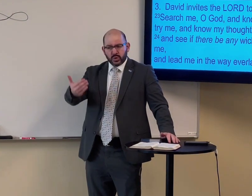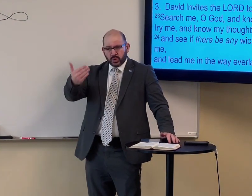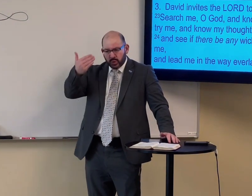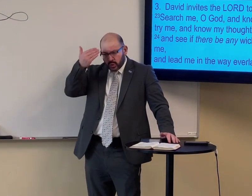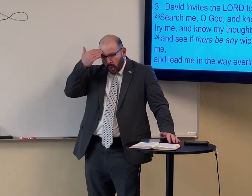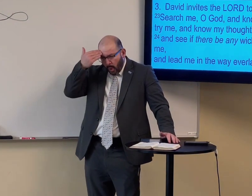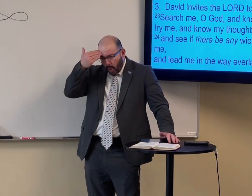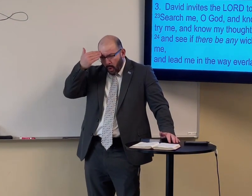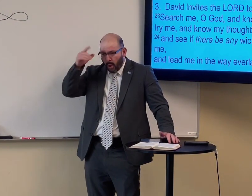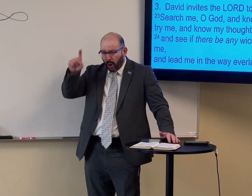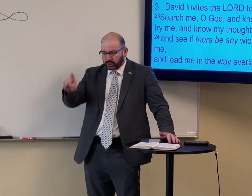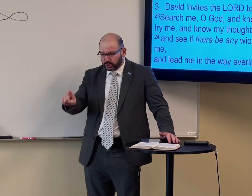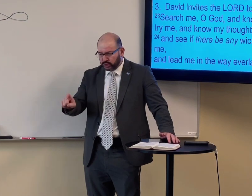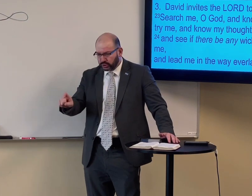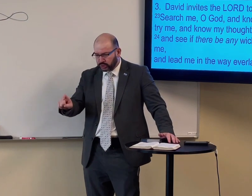You feel you know,